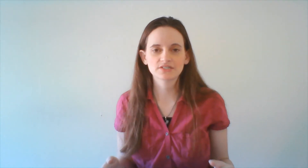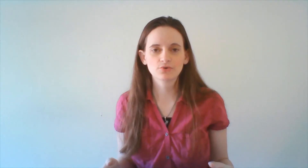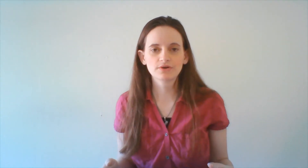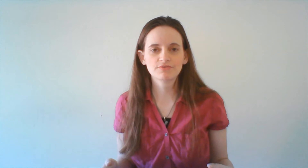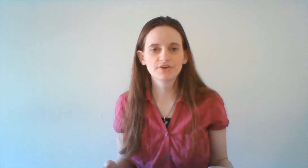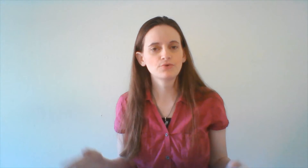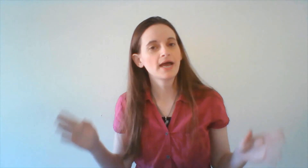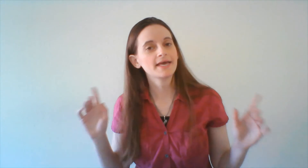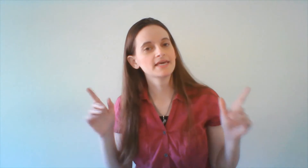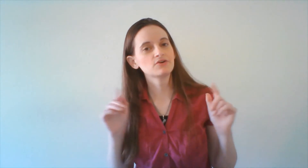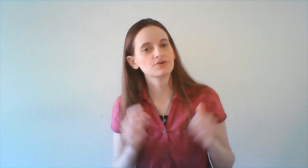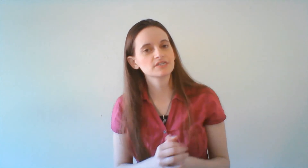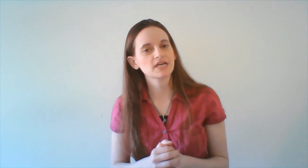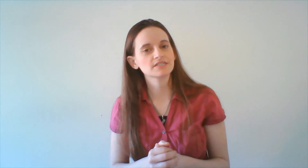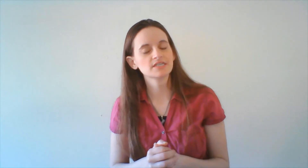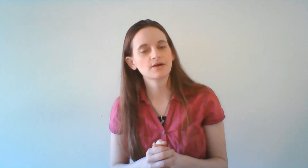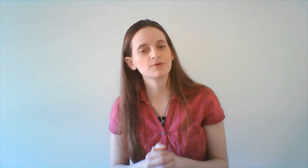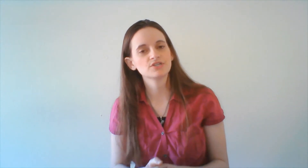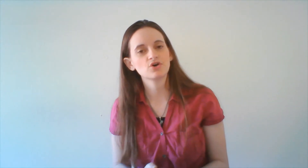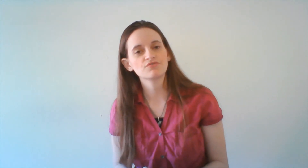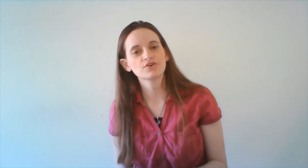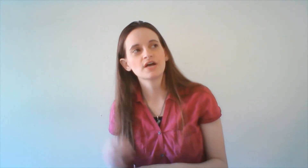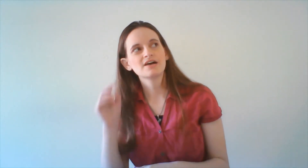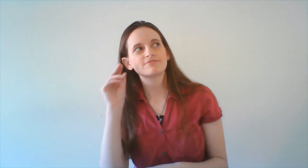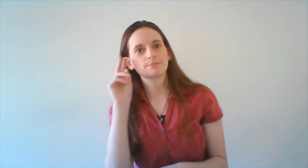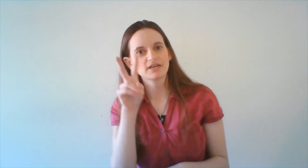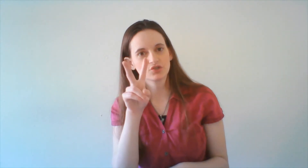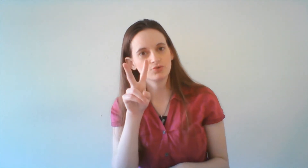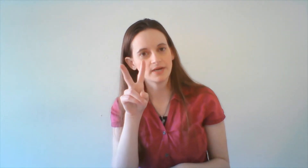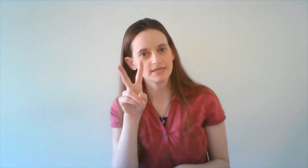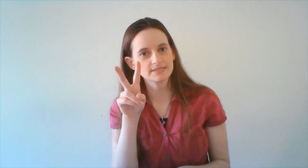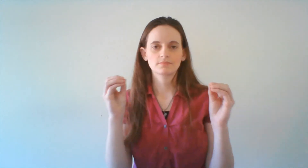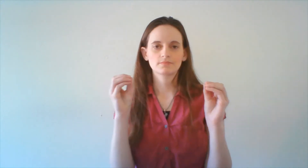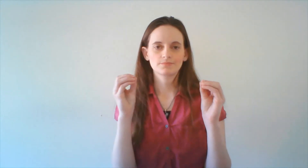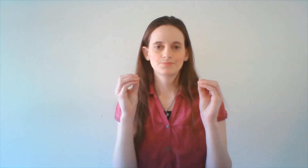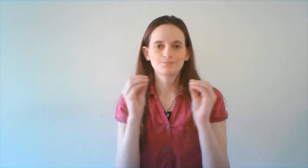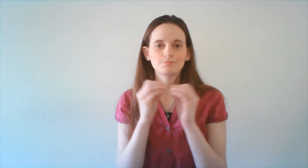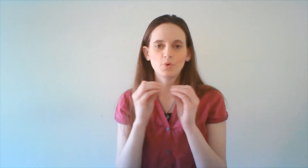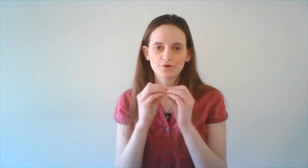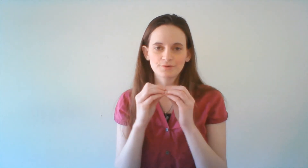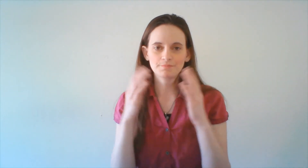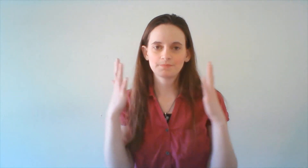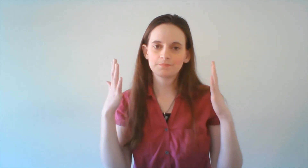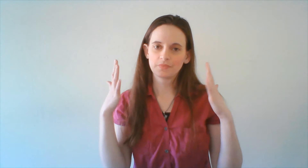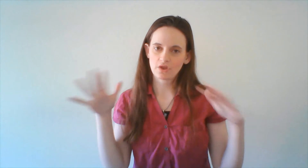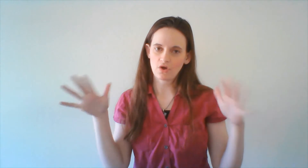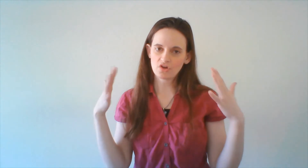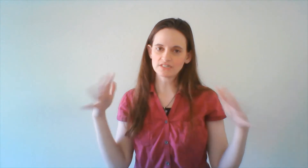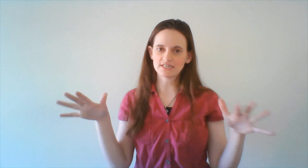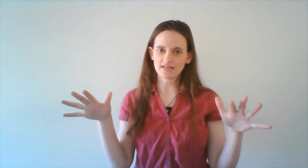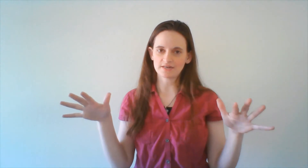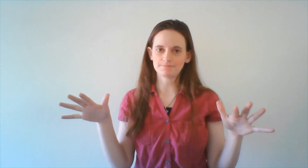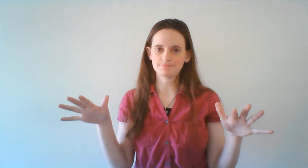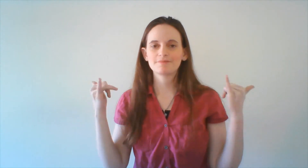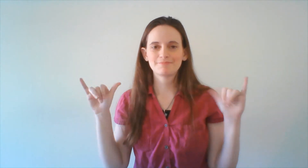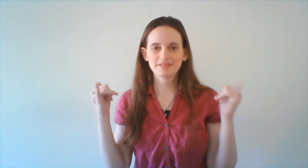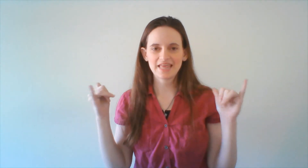quick review, here are the signs that I went over for the past 2 weeks. More, all done,